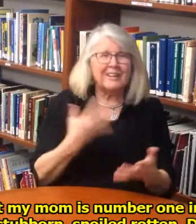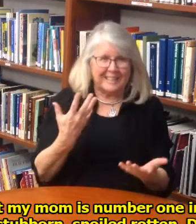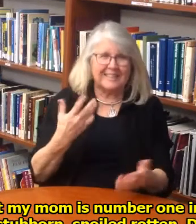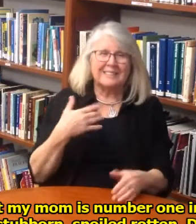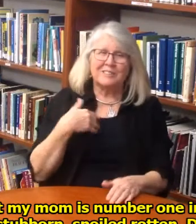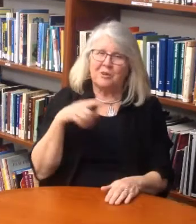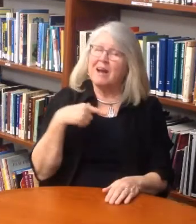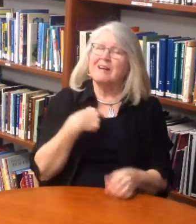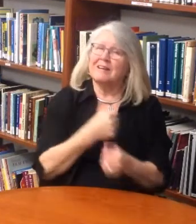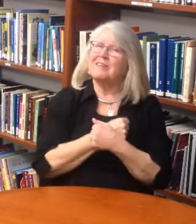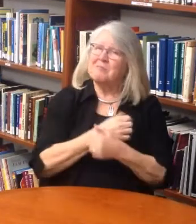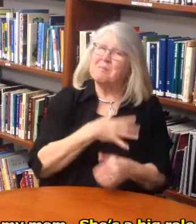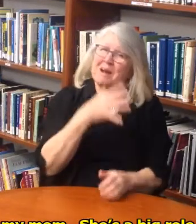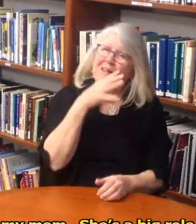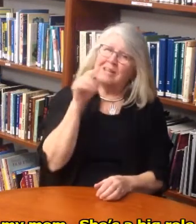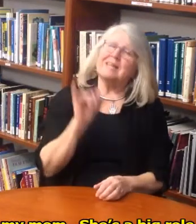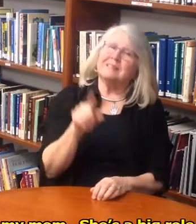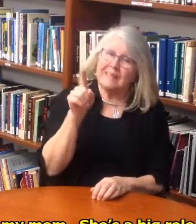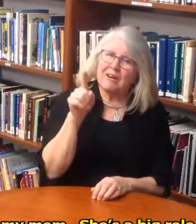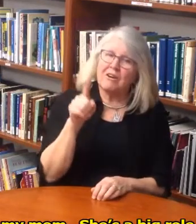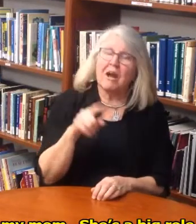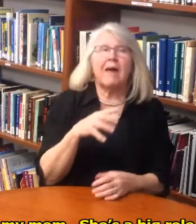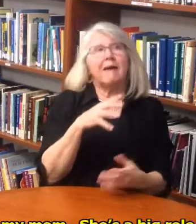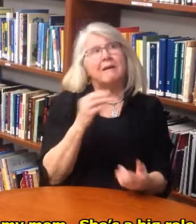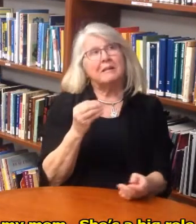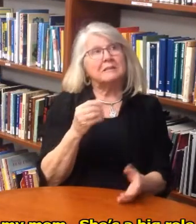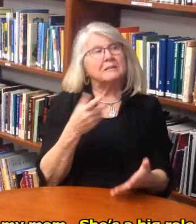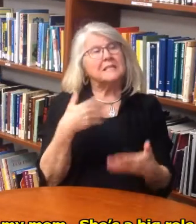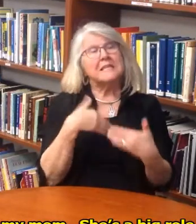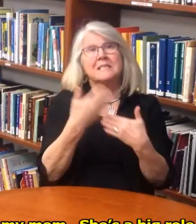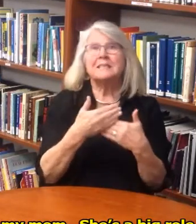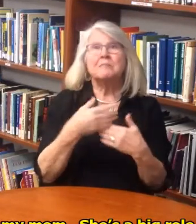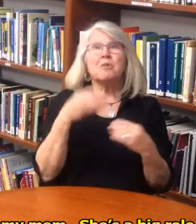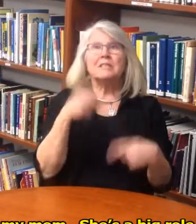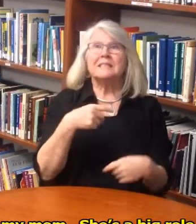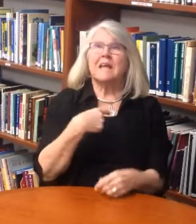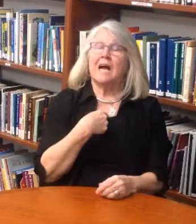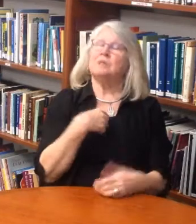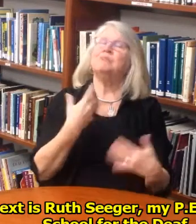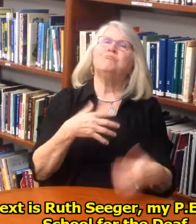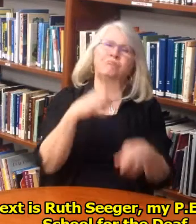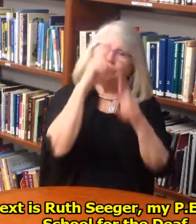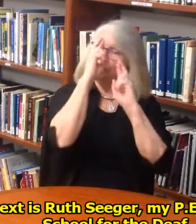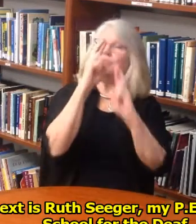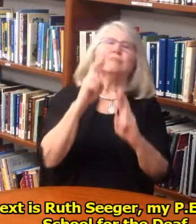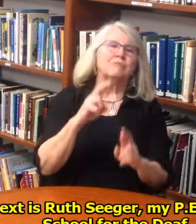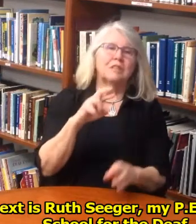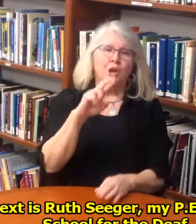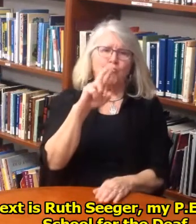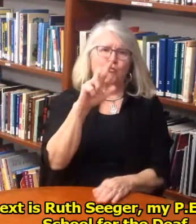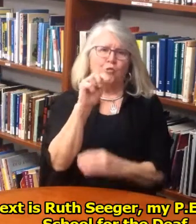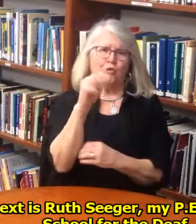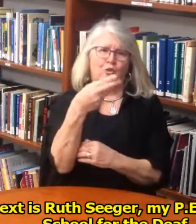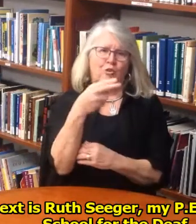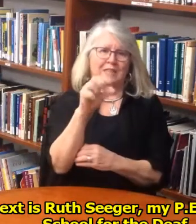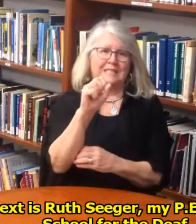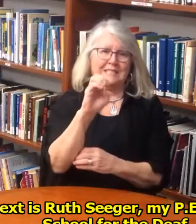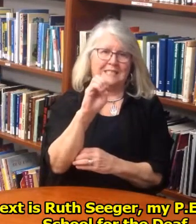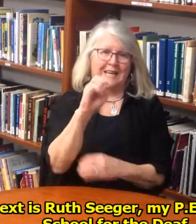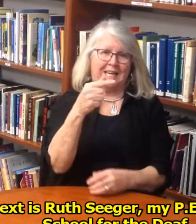daughter. So I love my mom. She's a big role model for me. I would say next is